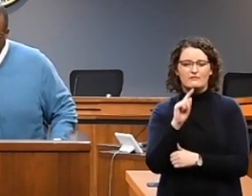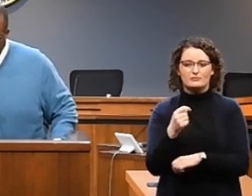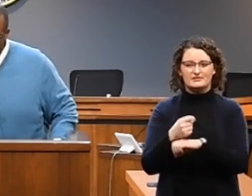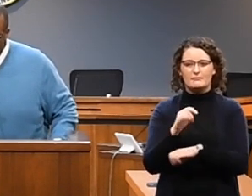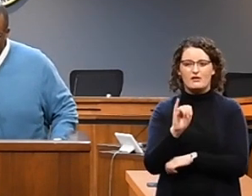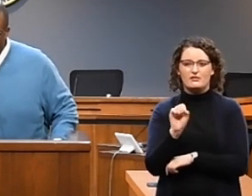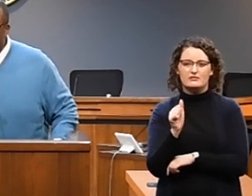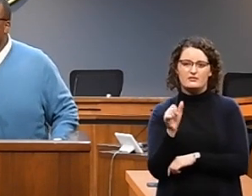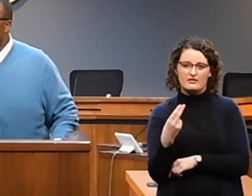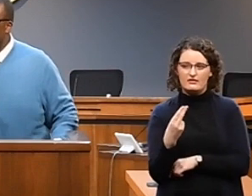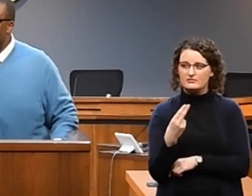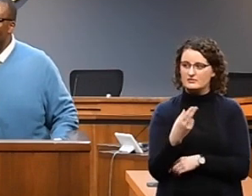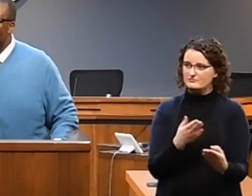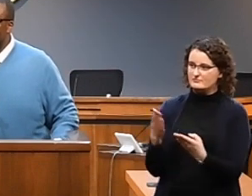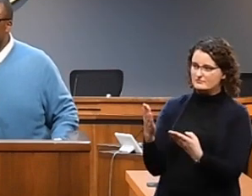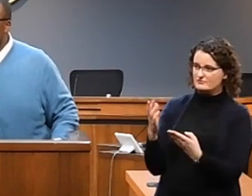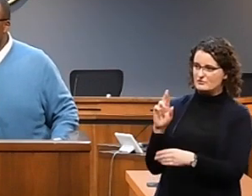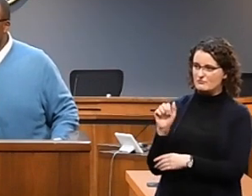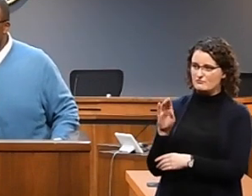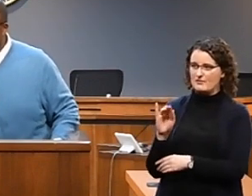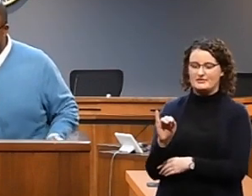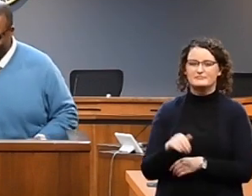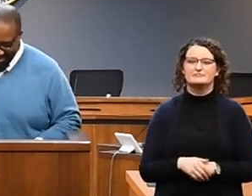Isaiah, Rabbi Craig Axley.